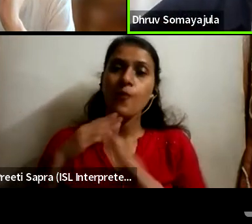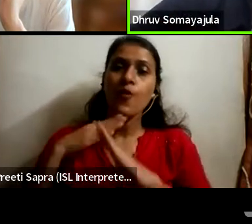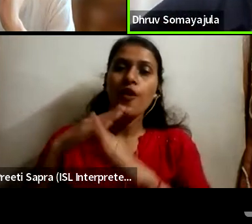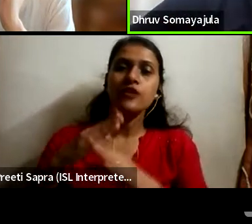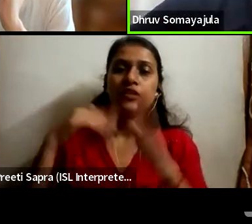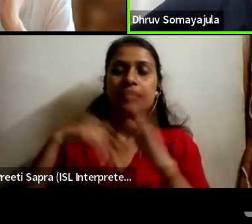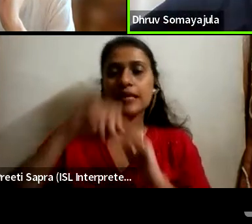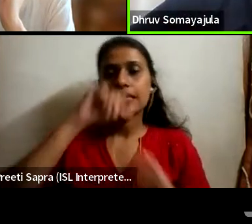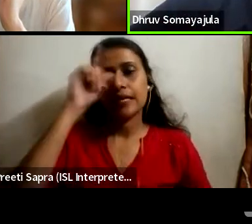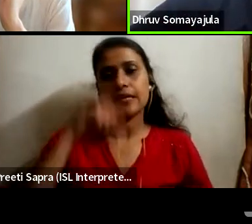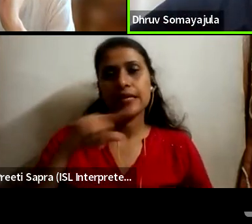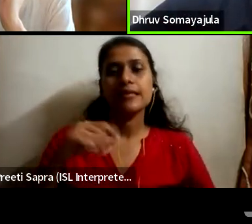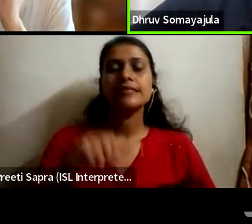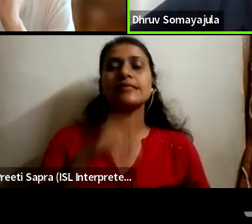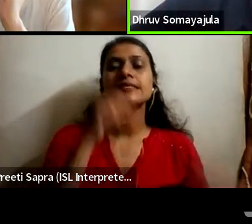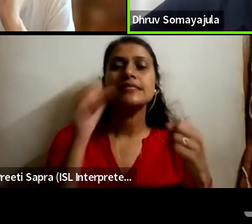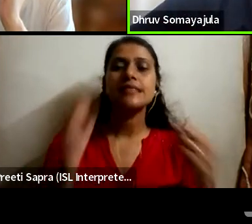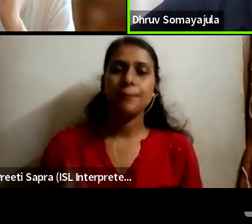systems.